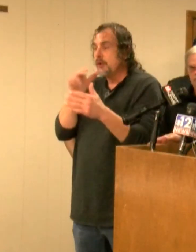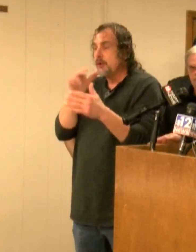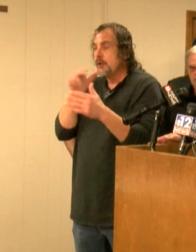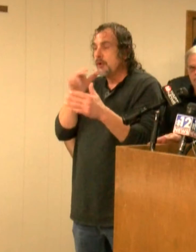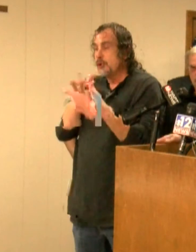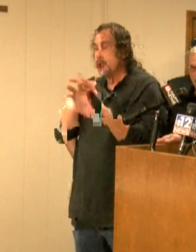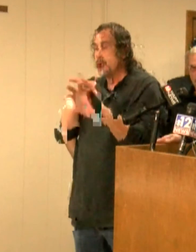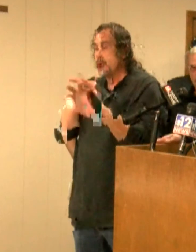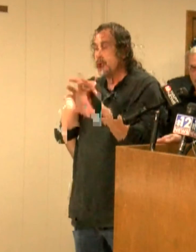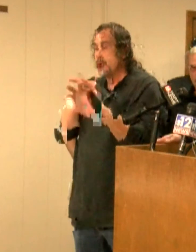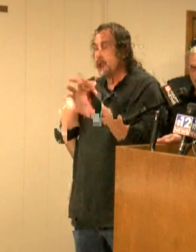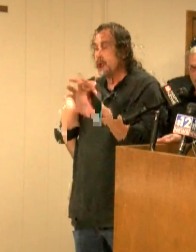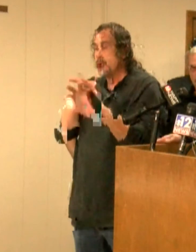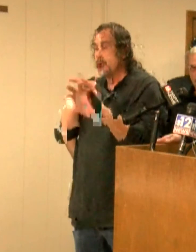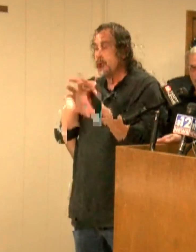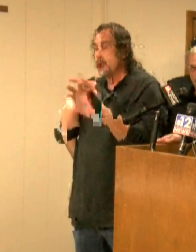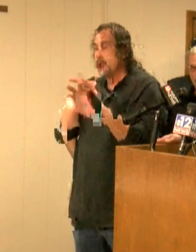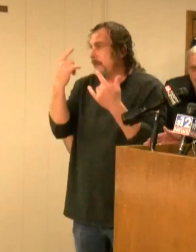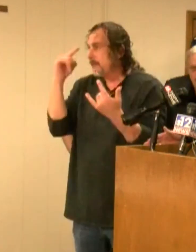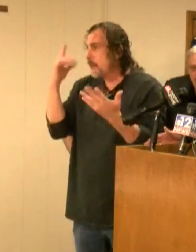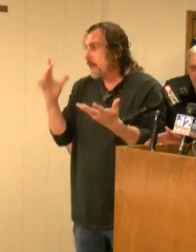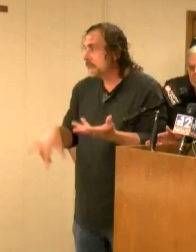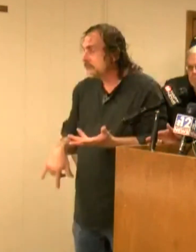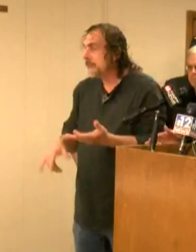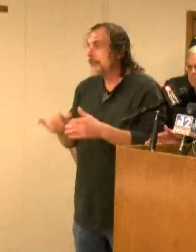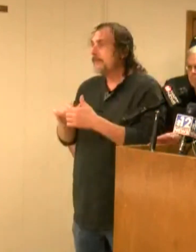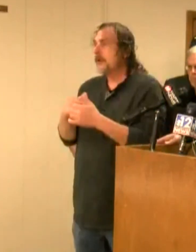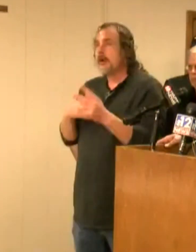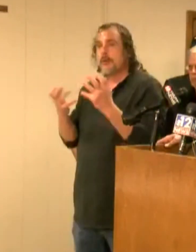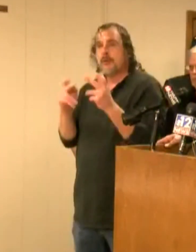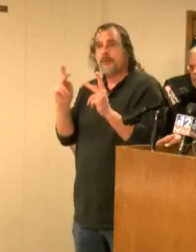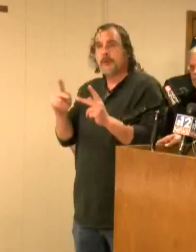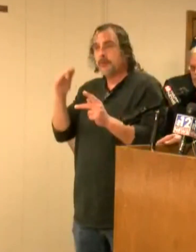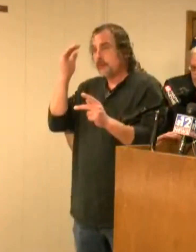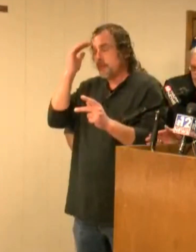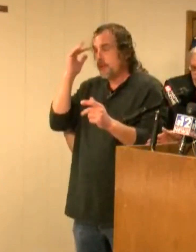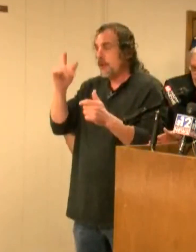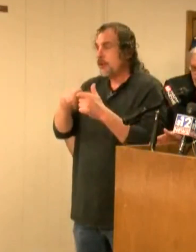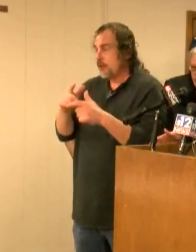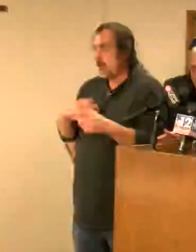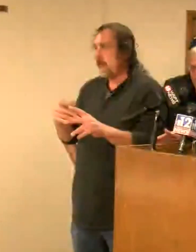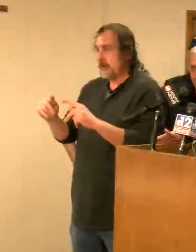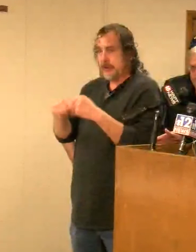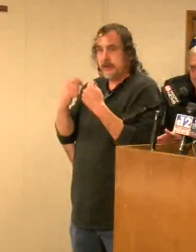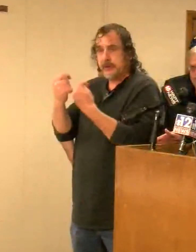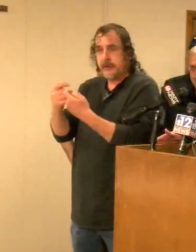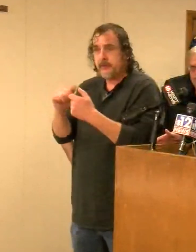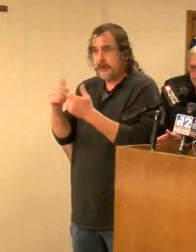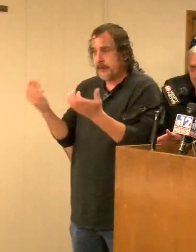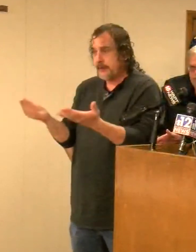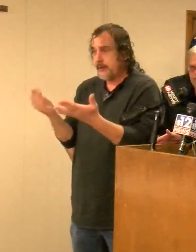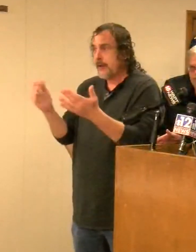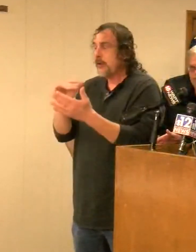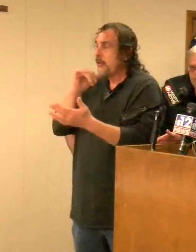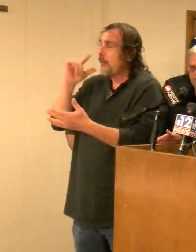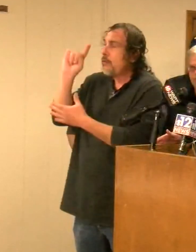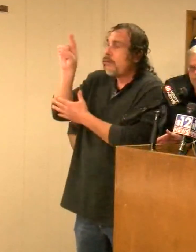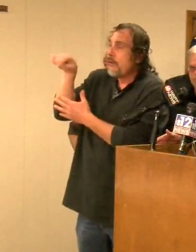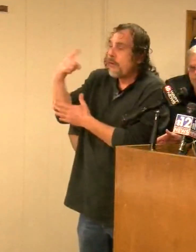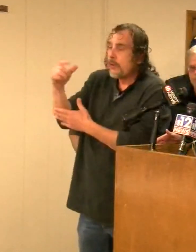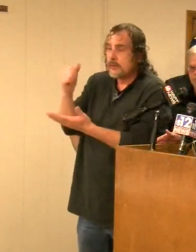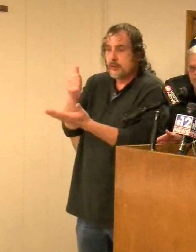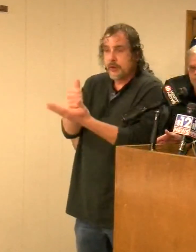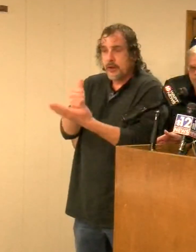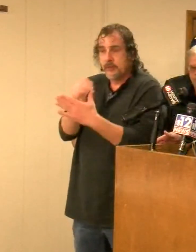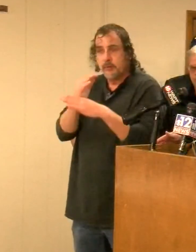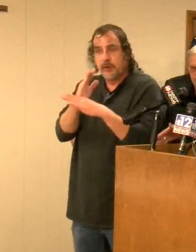out and people trying to go. I want people to be encouraged that you have a team that is here not only to help